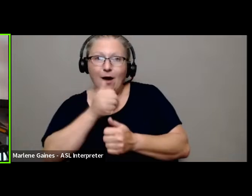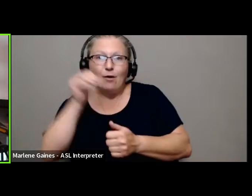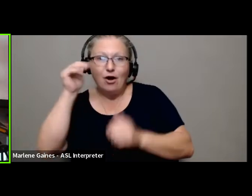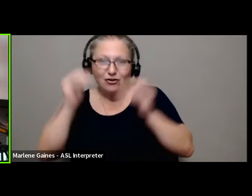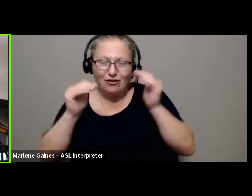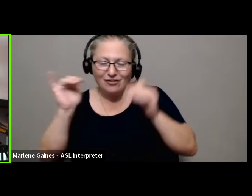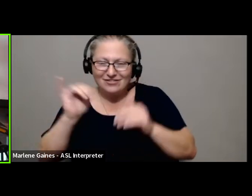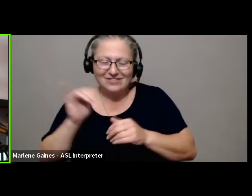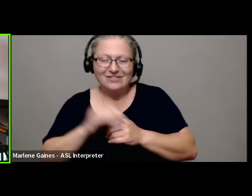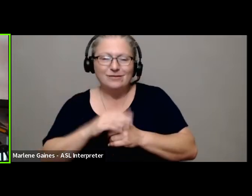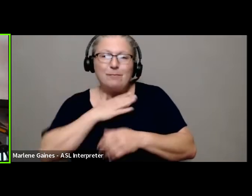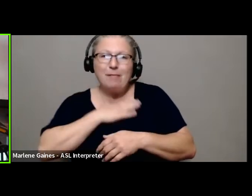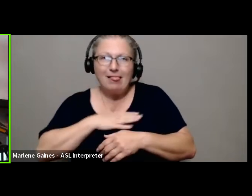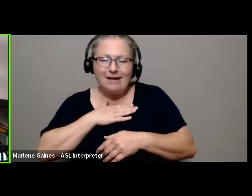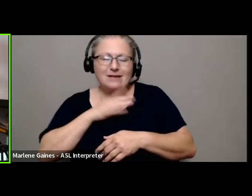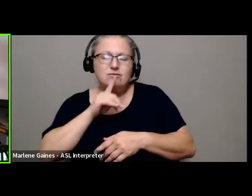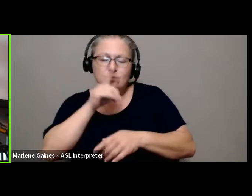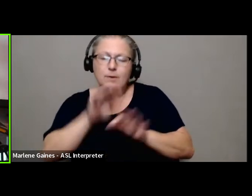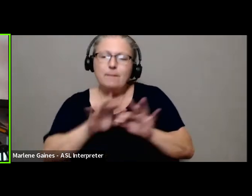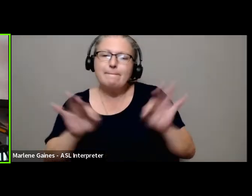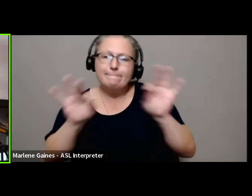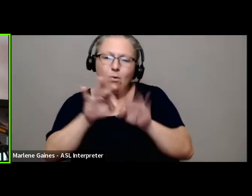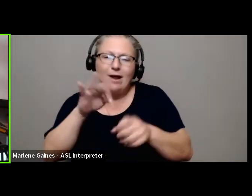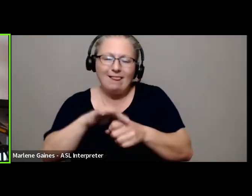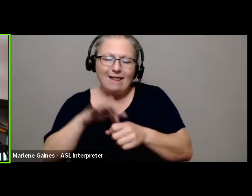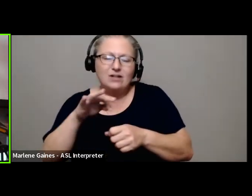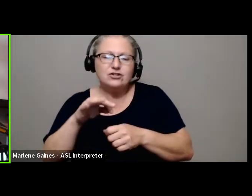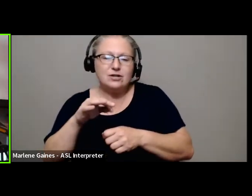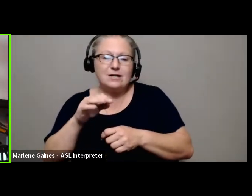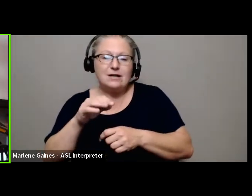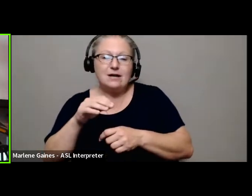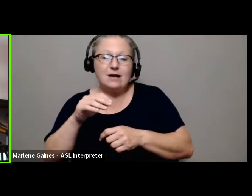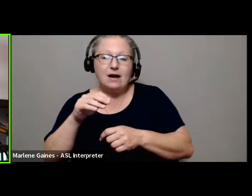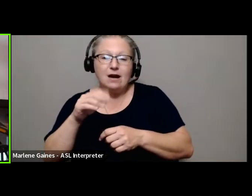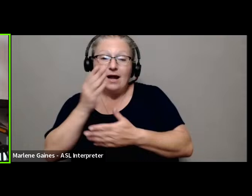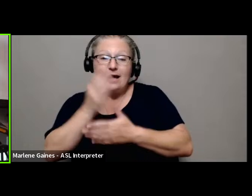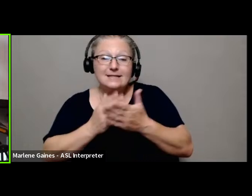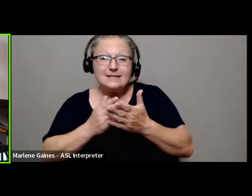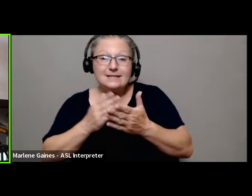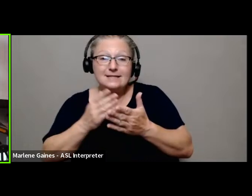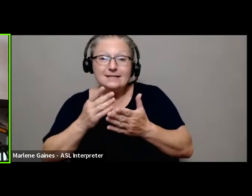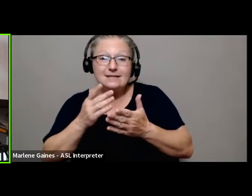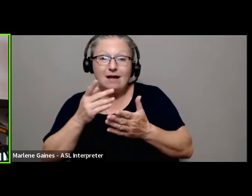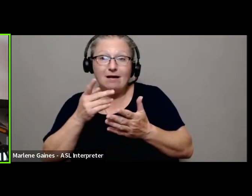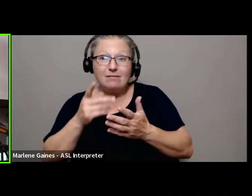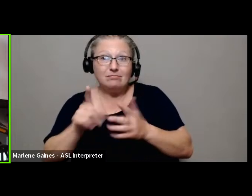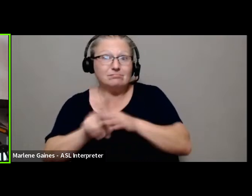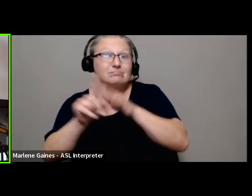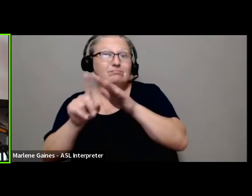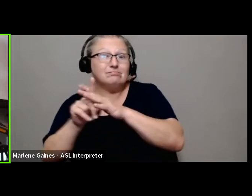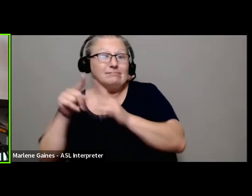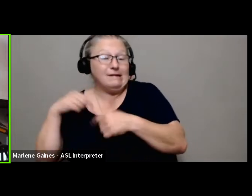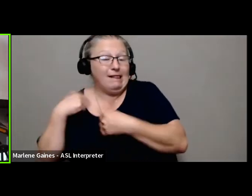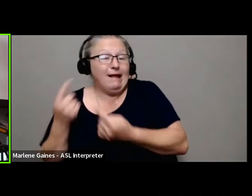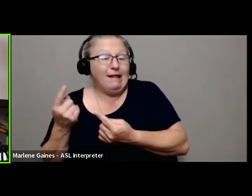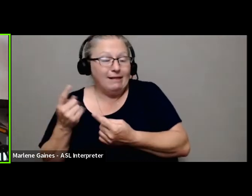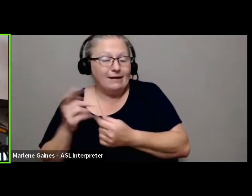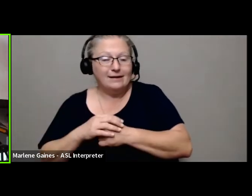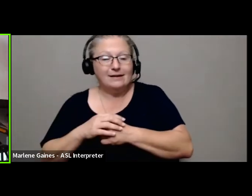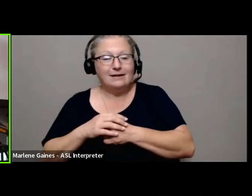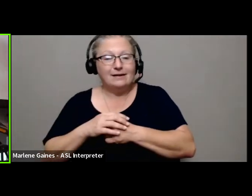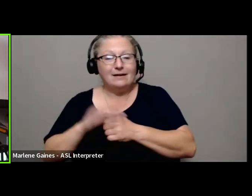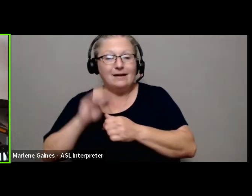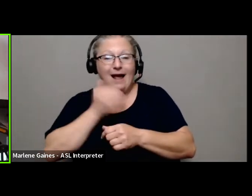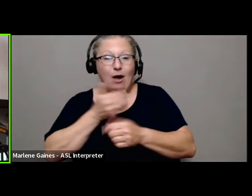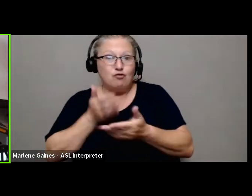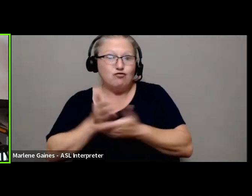district. So please, it's a very, very important election, especially with some of the things that have been transpiring lately with some